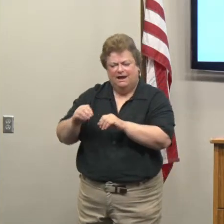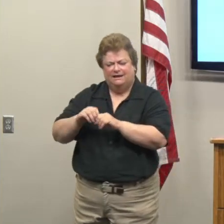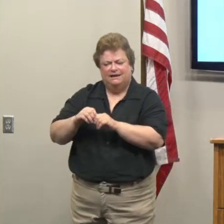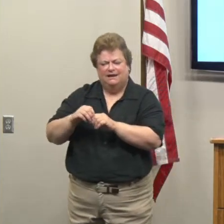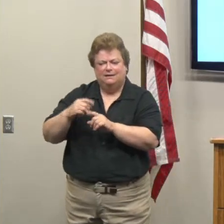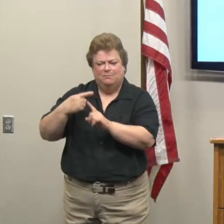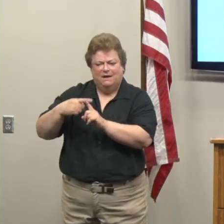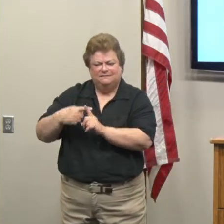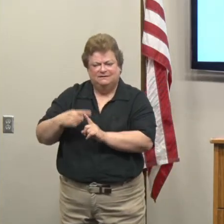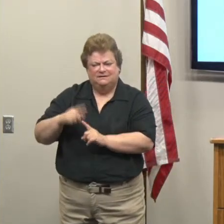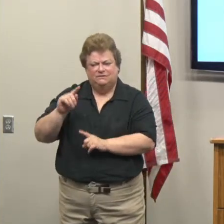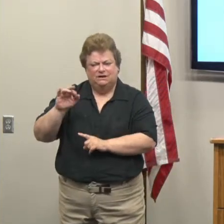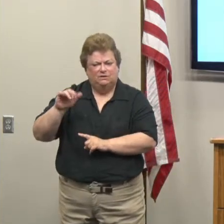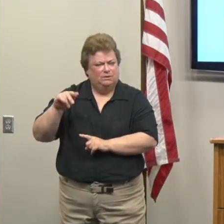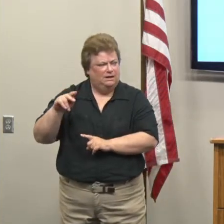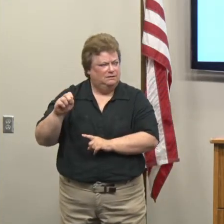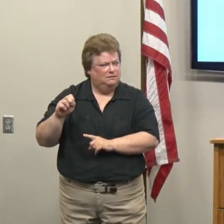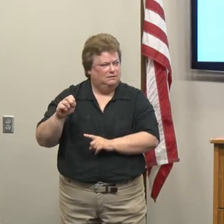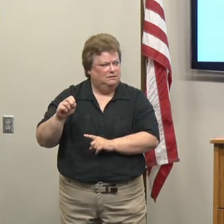rate